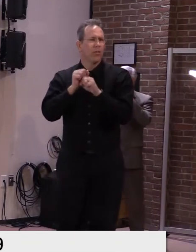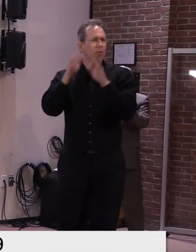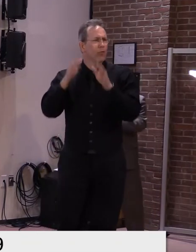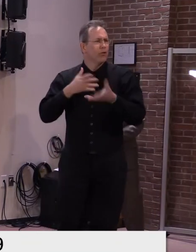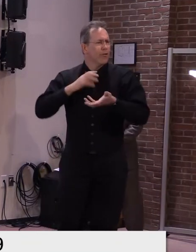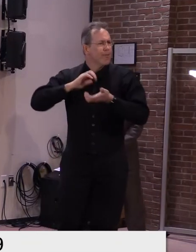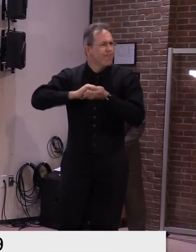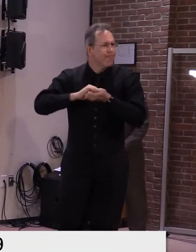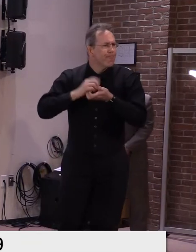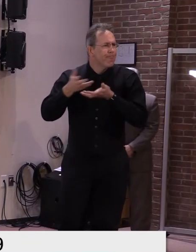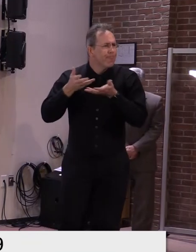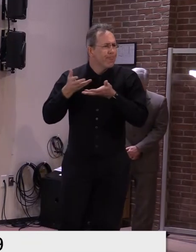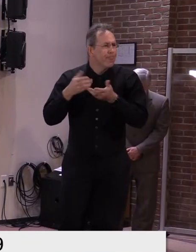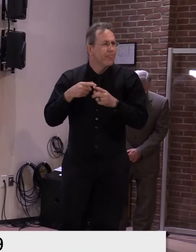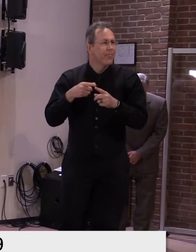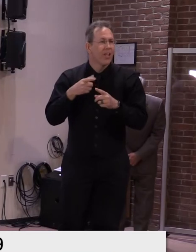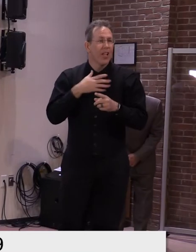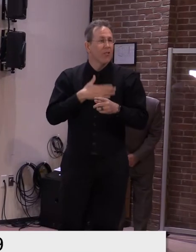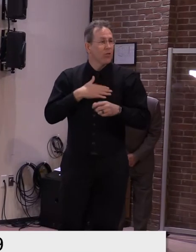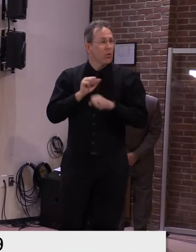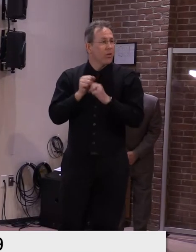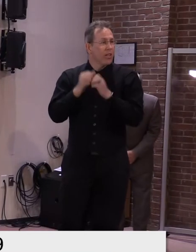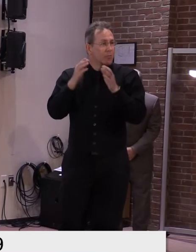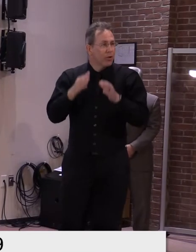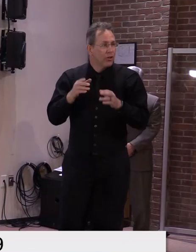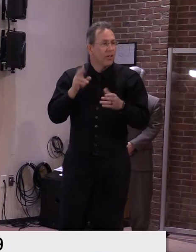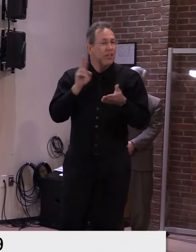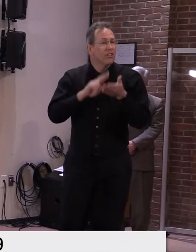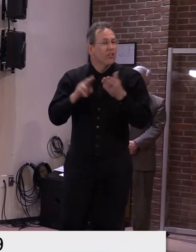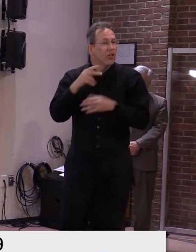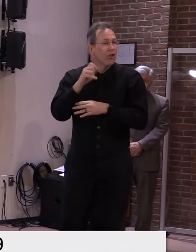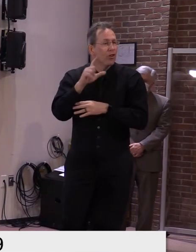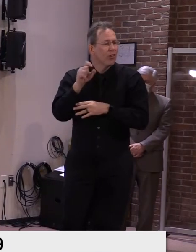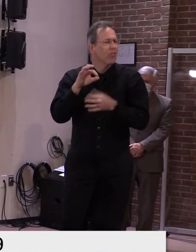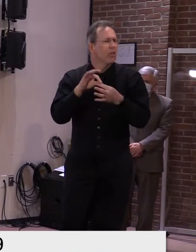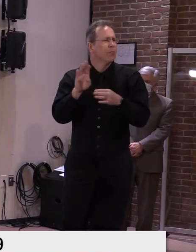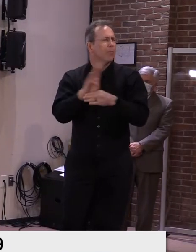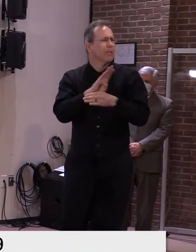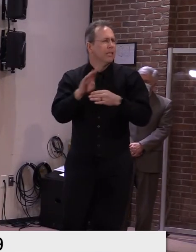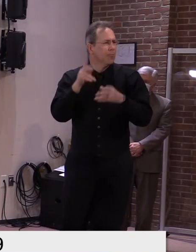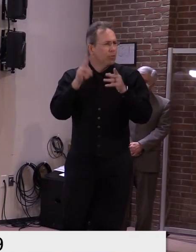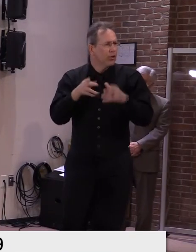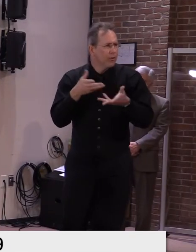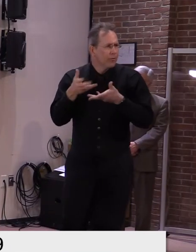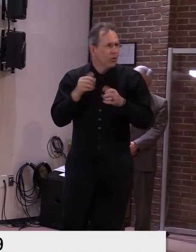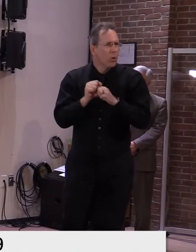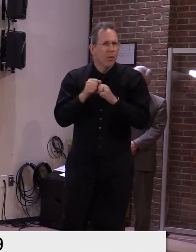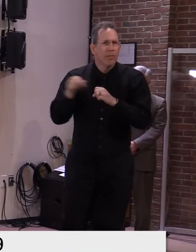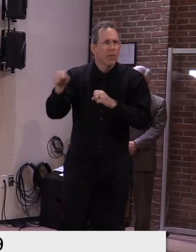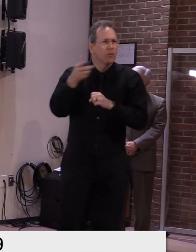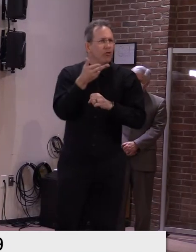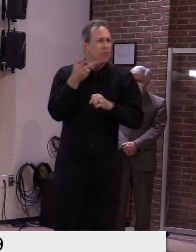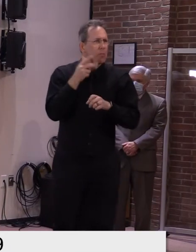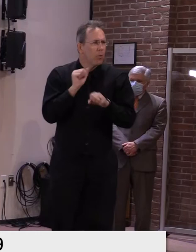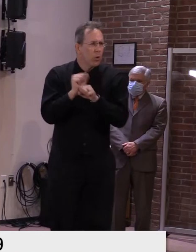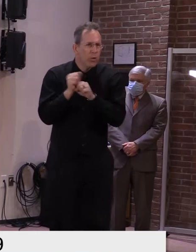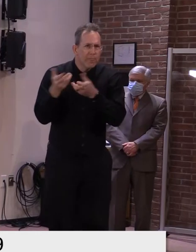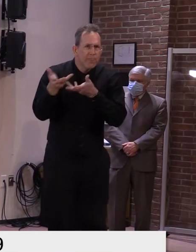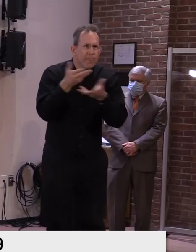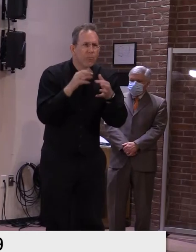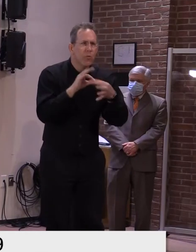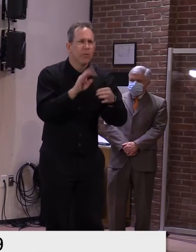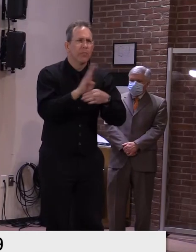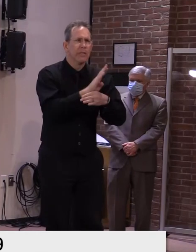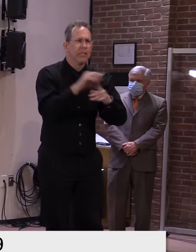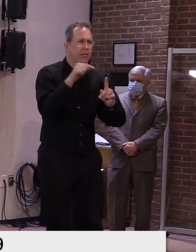both at the news conferences and more so offline, and it's just, we appreciated his prompt and transparent